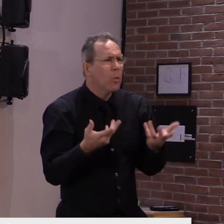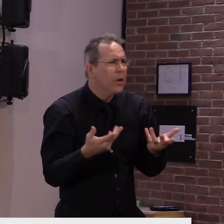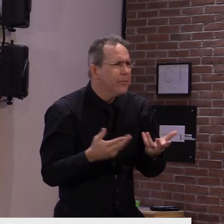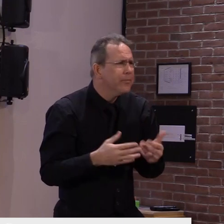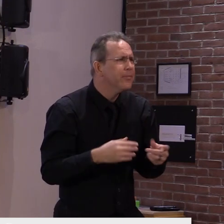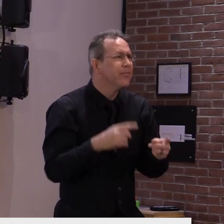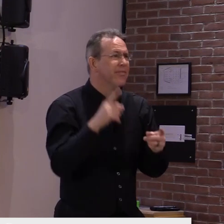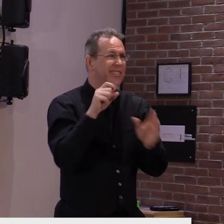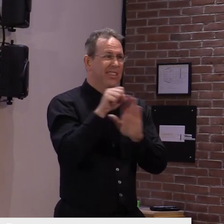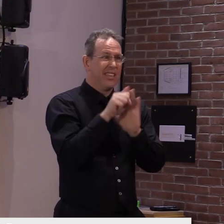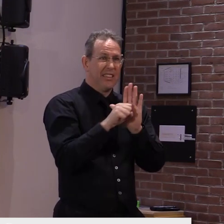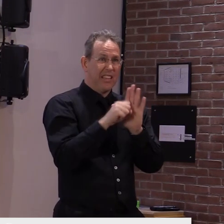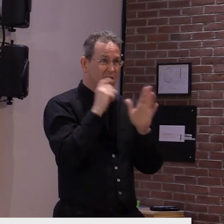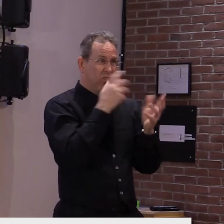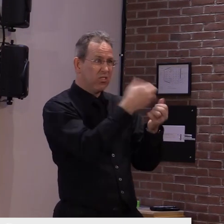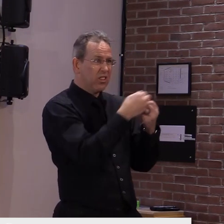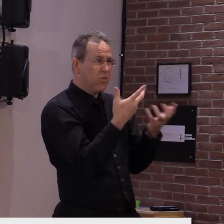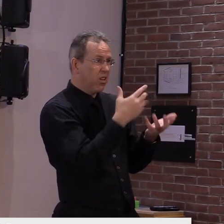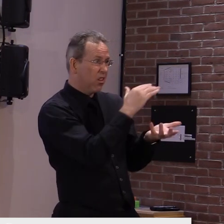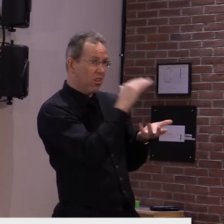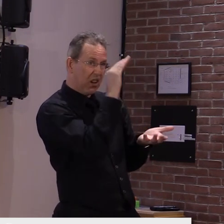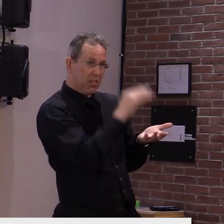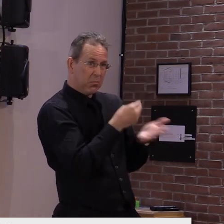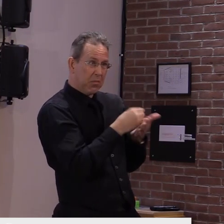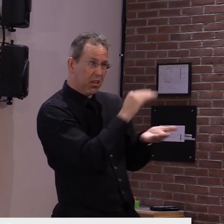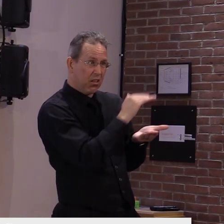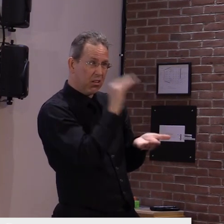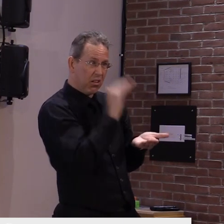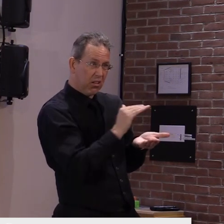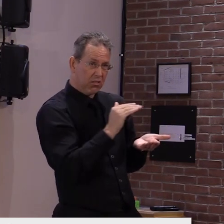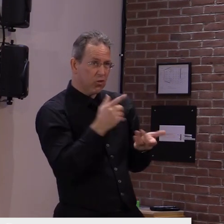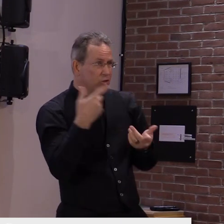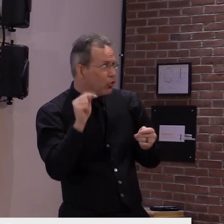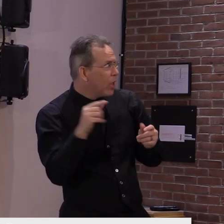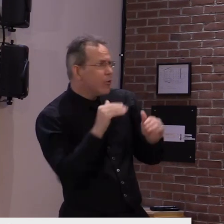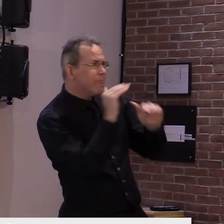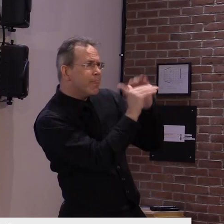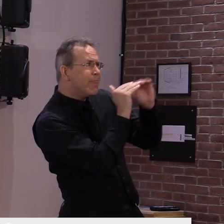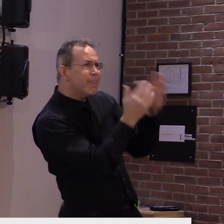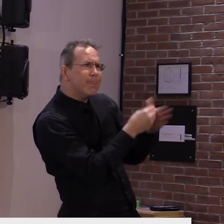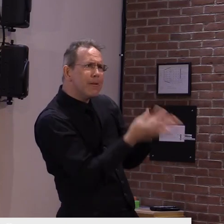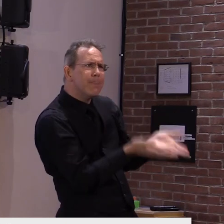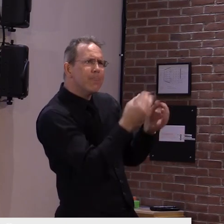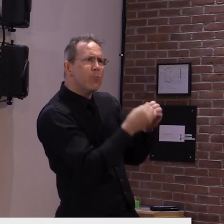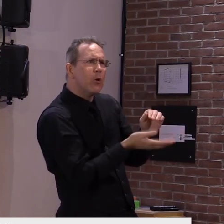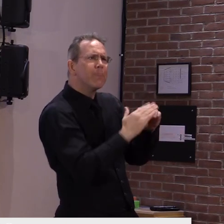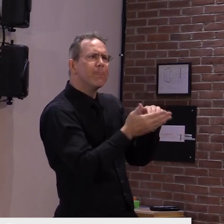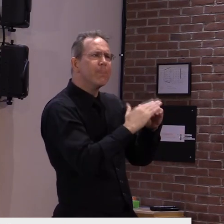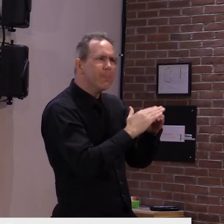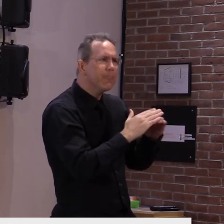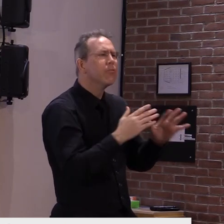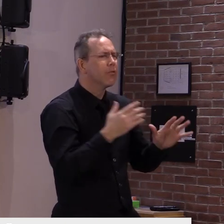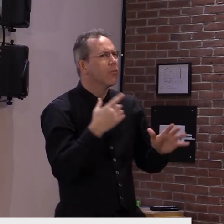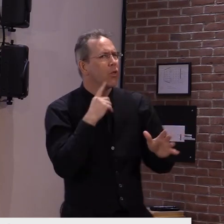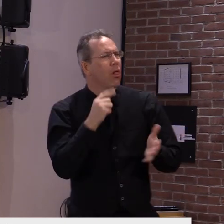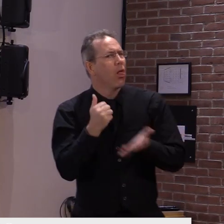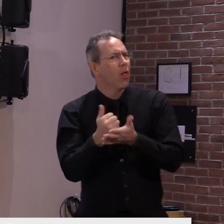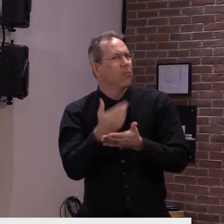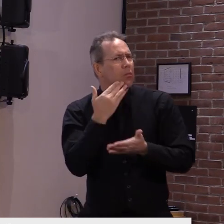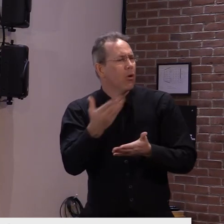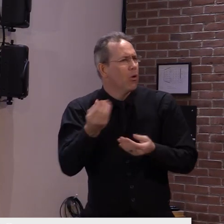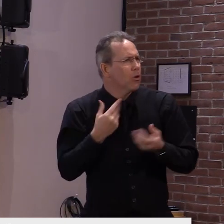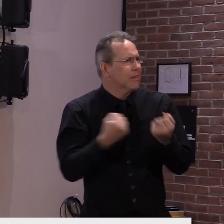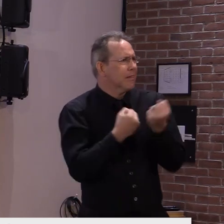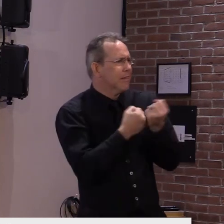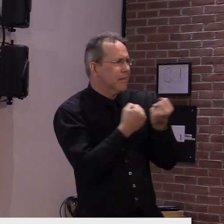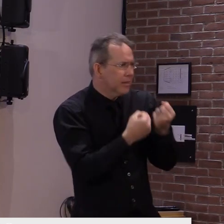anticipated. I know you were trying to make sure we had it, and this will help. And the $50 million, the all-state